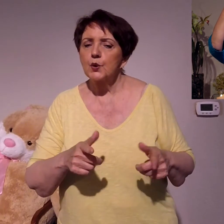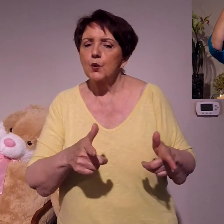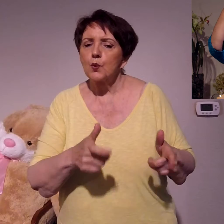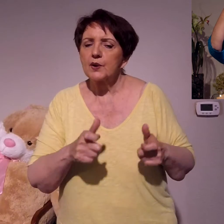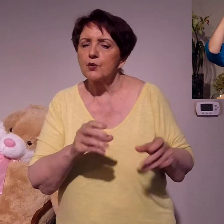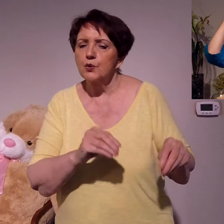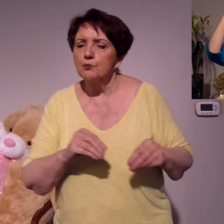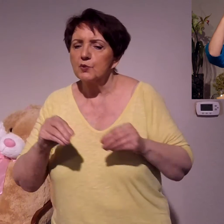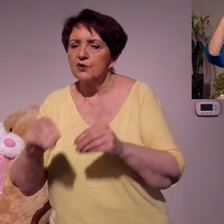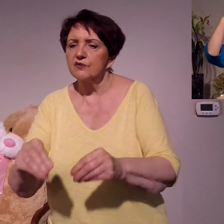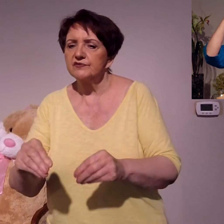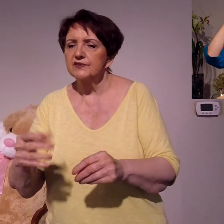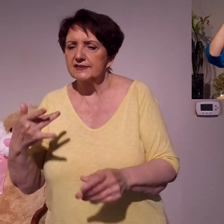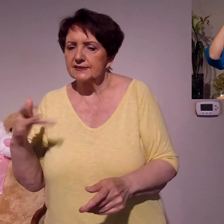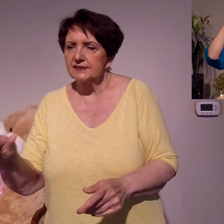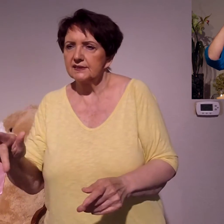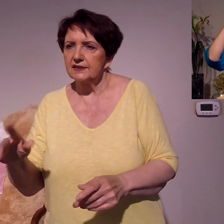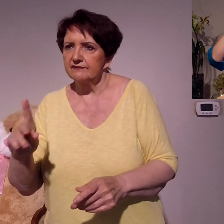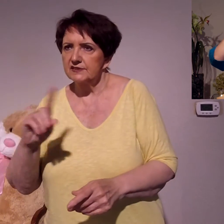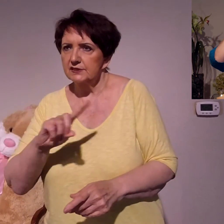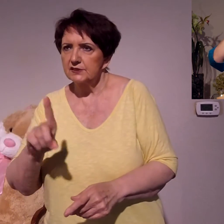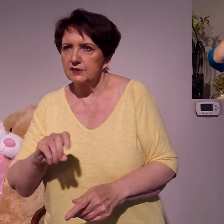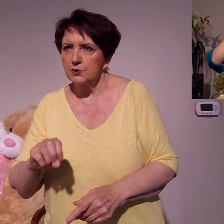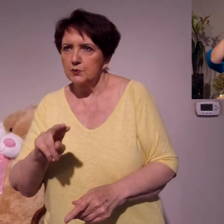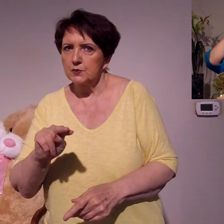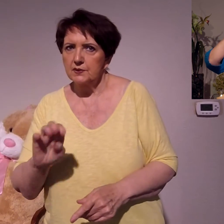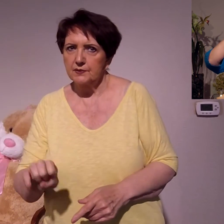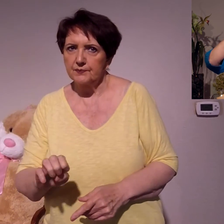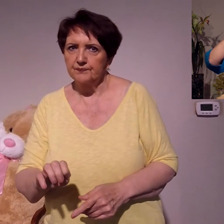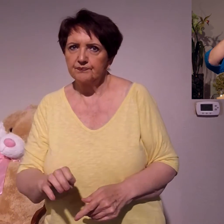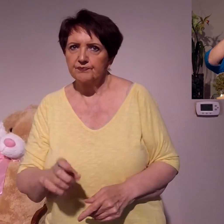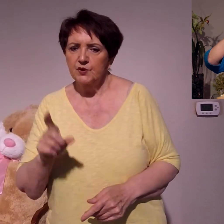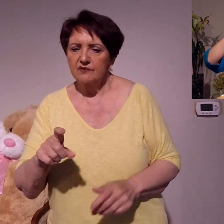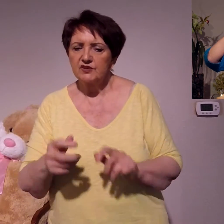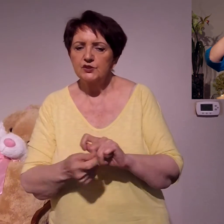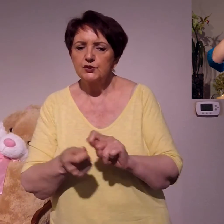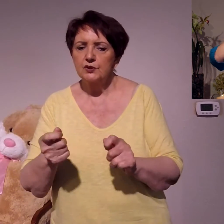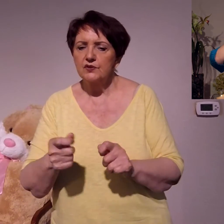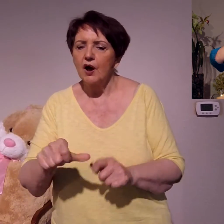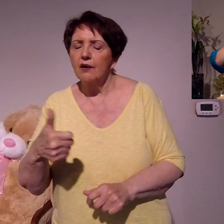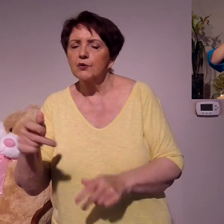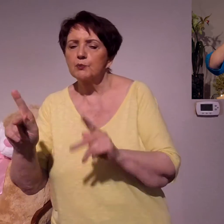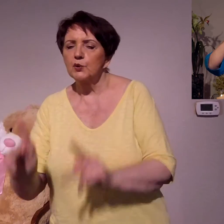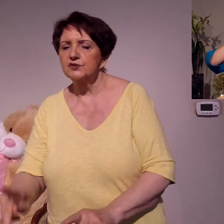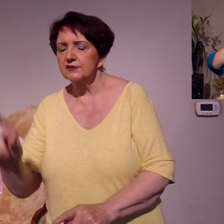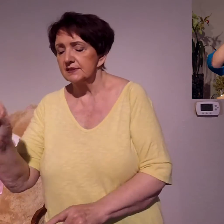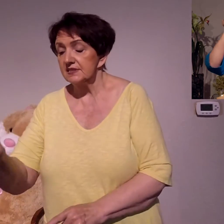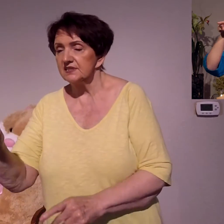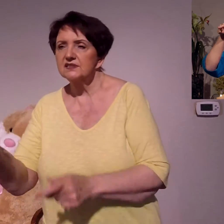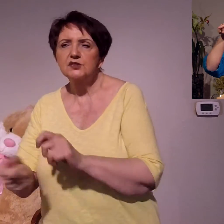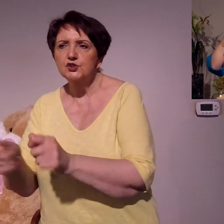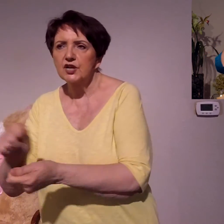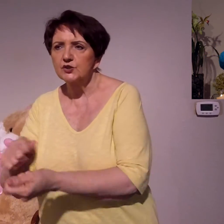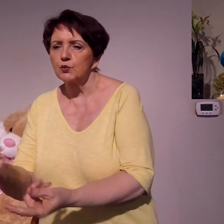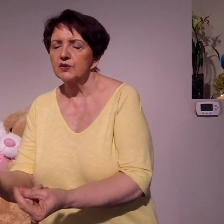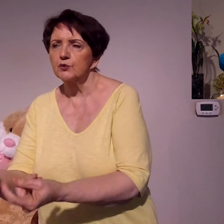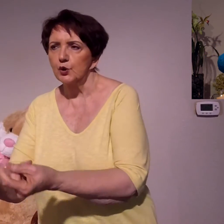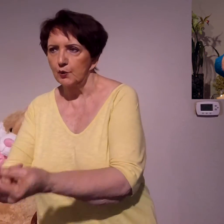reaction. And the smaller our emotional elasticity is, the quicker that we go into the